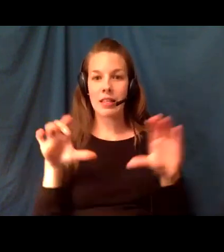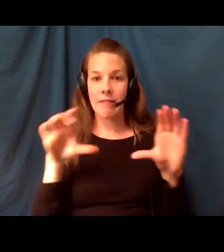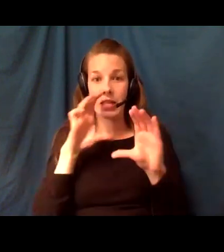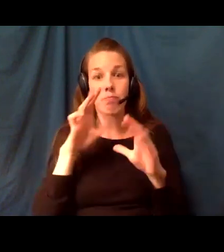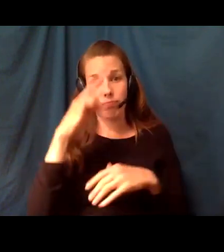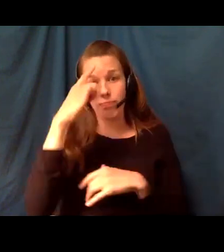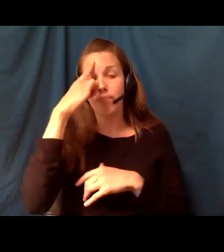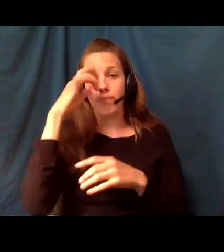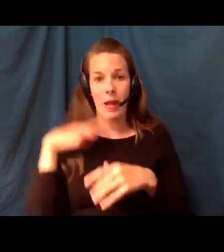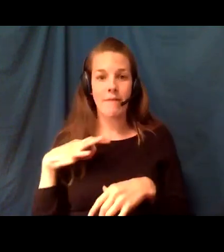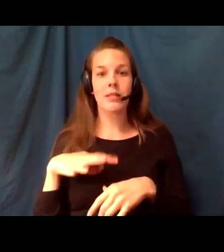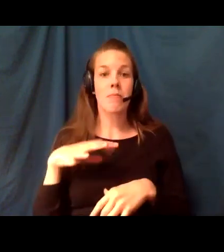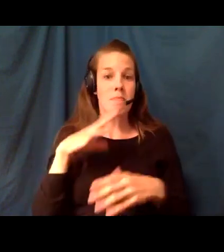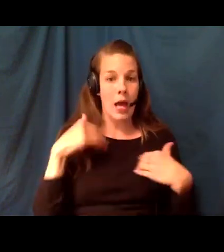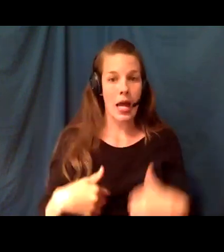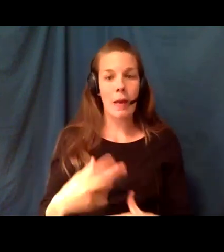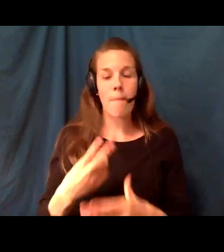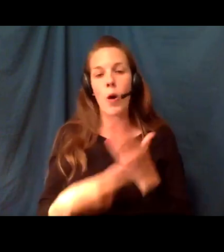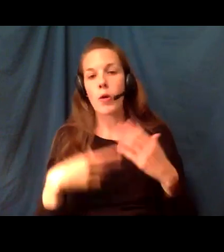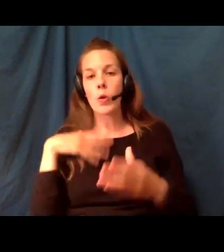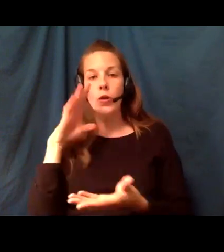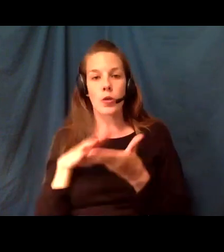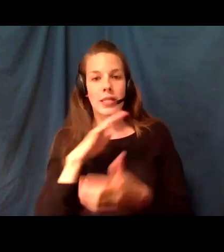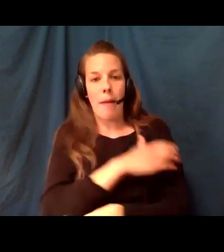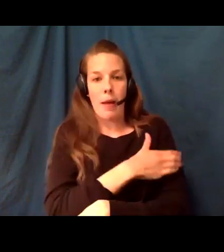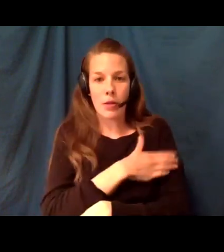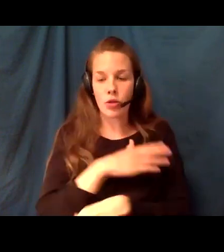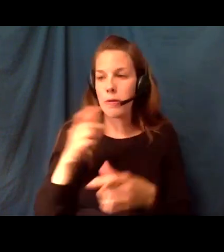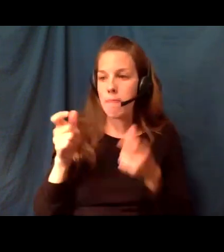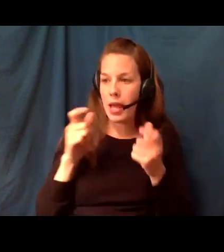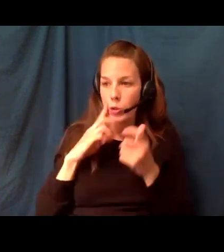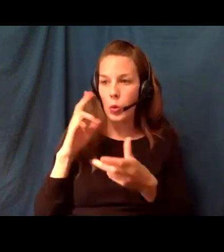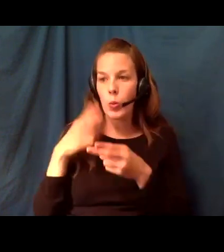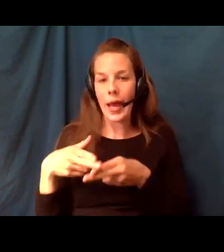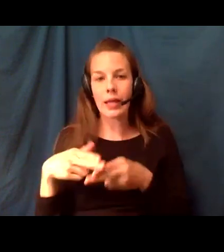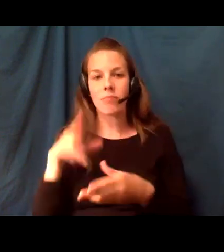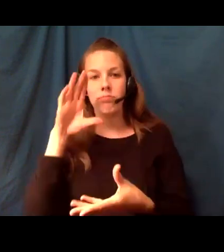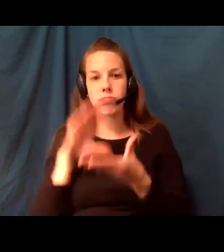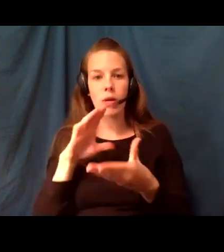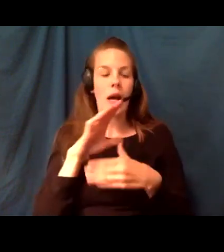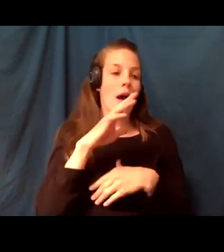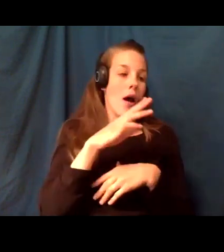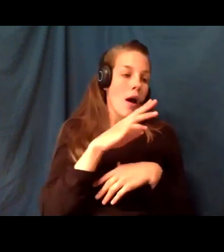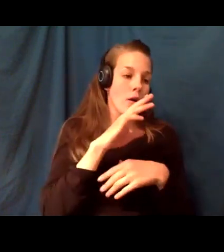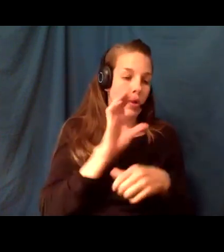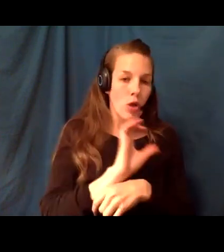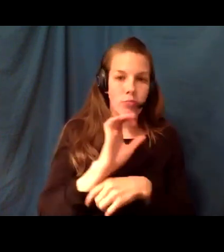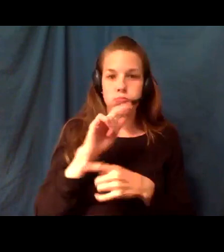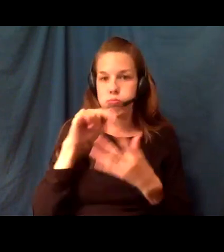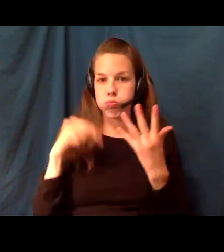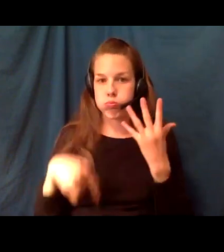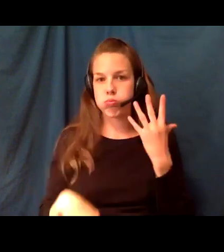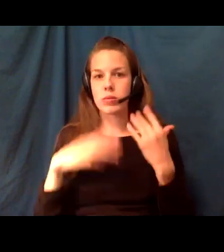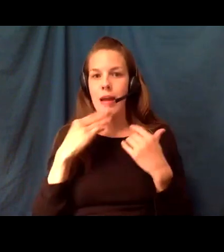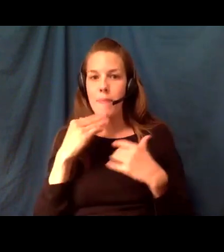reduces high blood pressure, helps manage weight, and cuts the risk of heart disease, stroke, type 2 diabetes, and various cancers. All